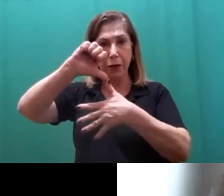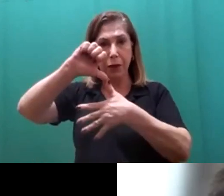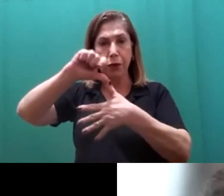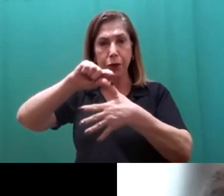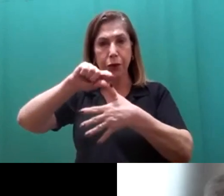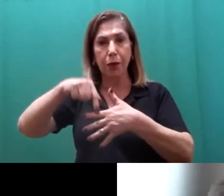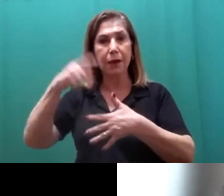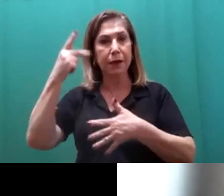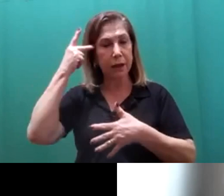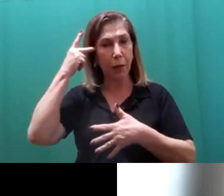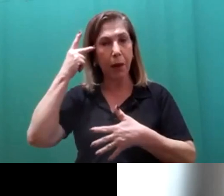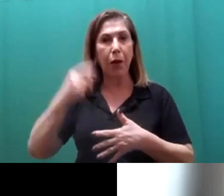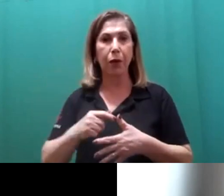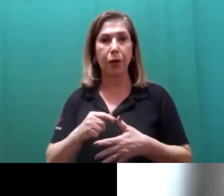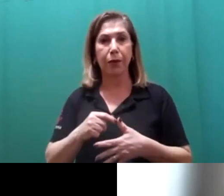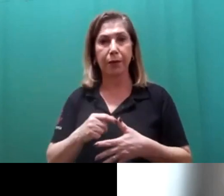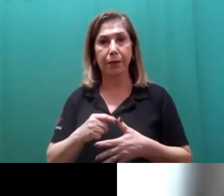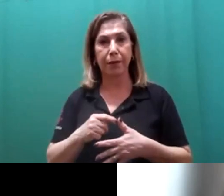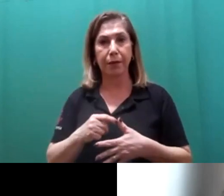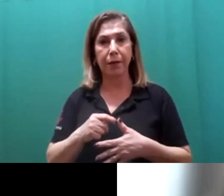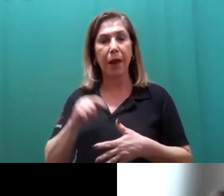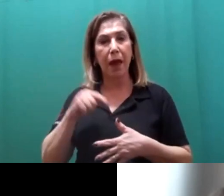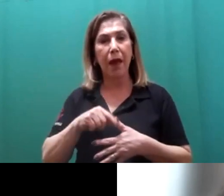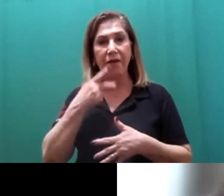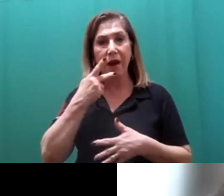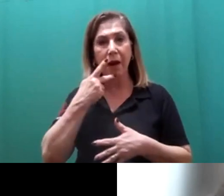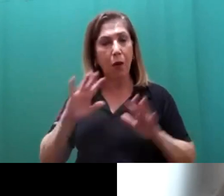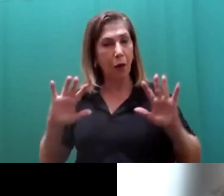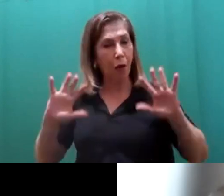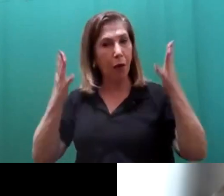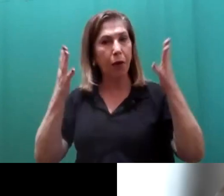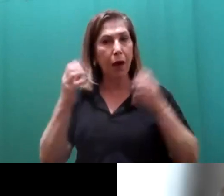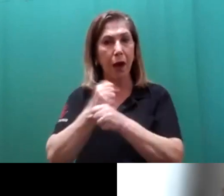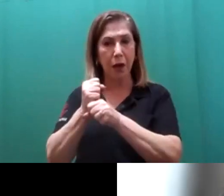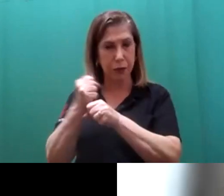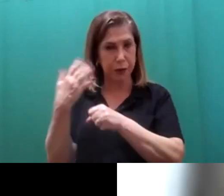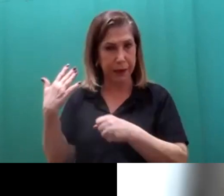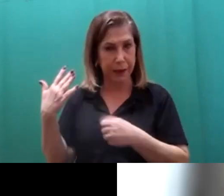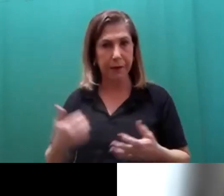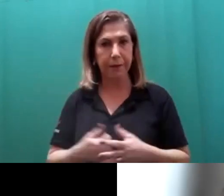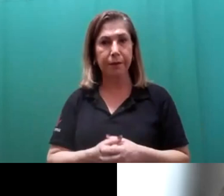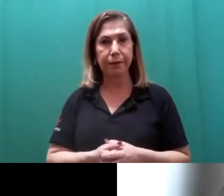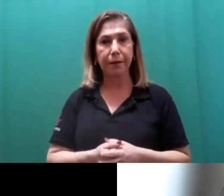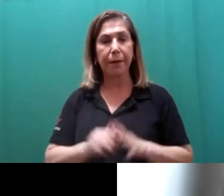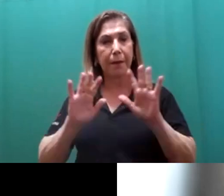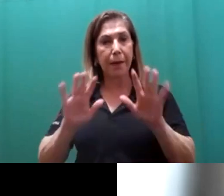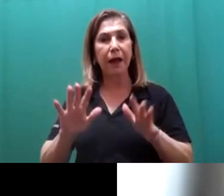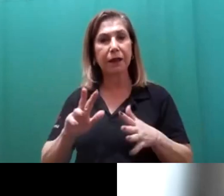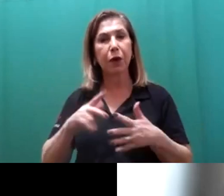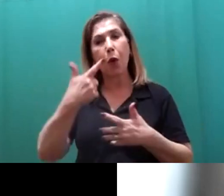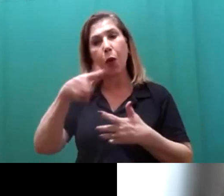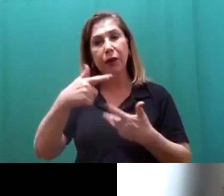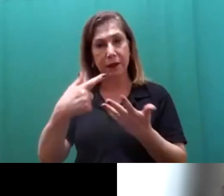mention in 2019 on preventing food waste, but also many other cities with the